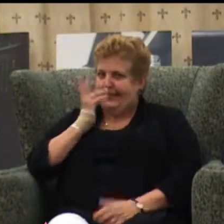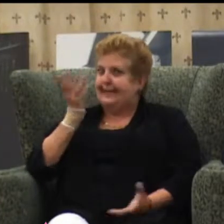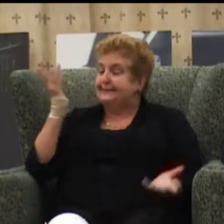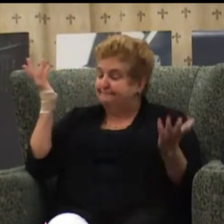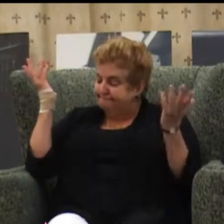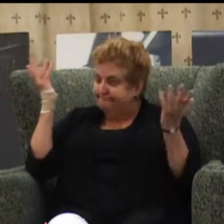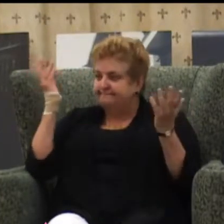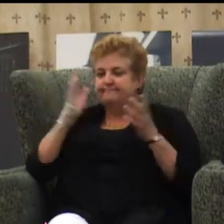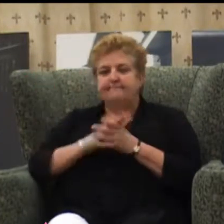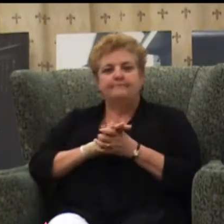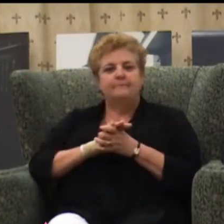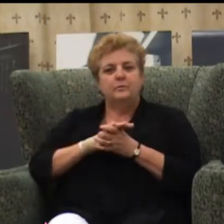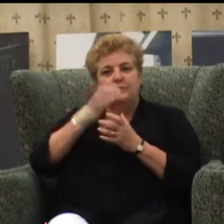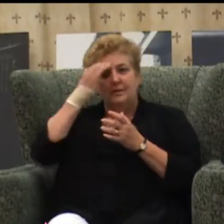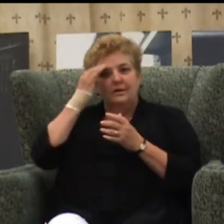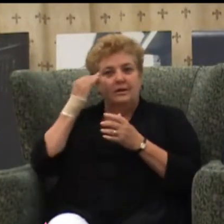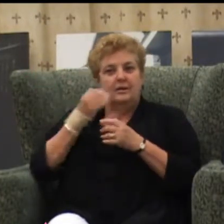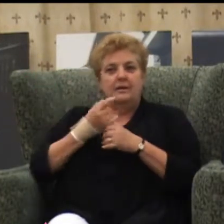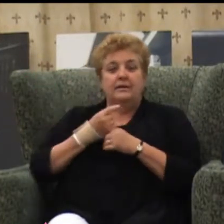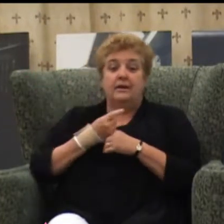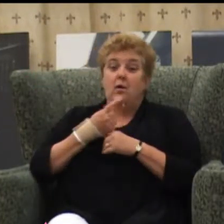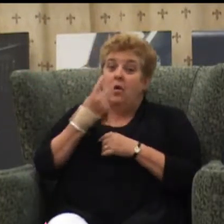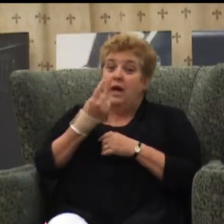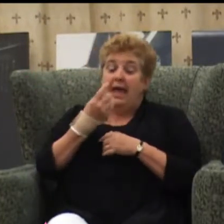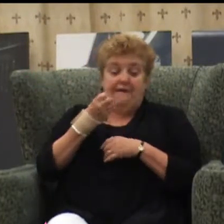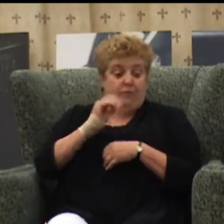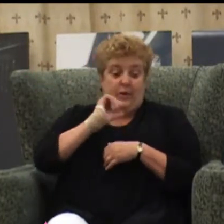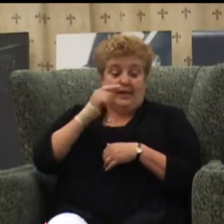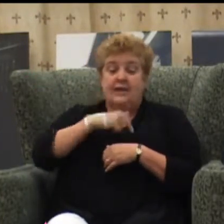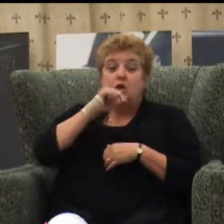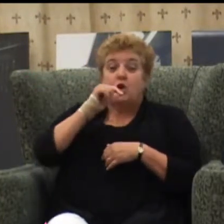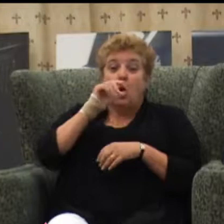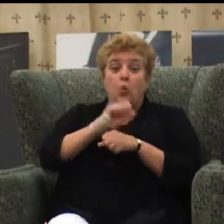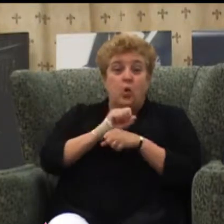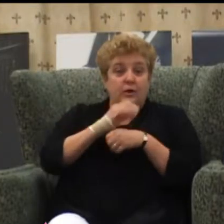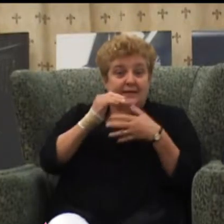One of us doesn't work the steps, one of us dies, right? If we don't work the 12 traditions, we all die.